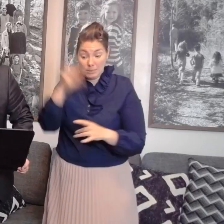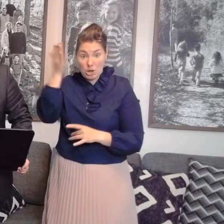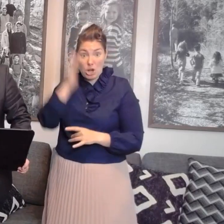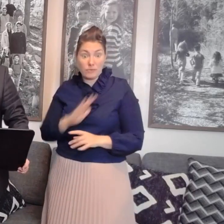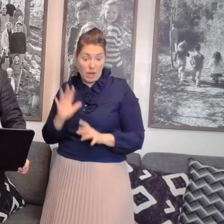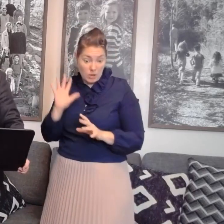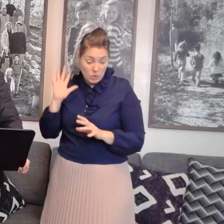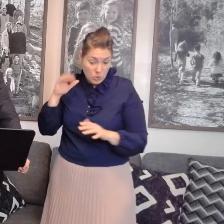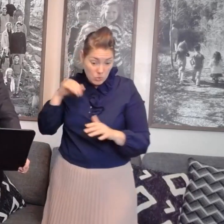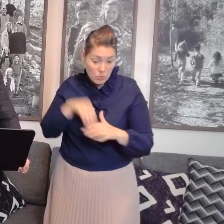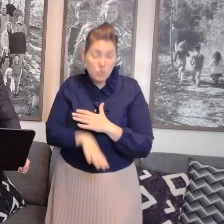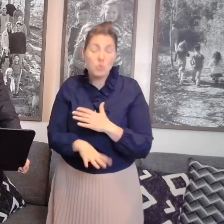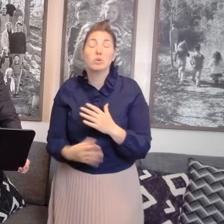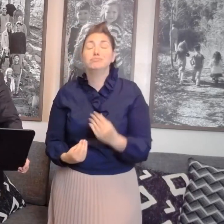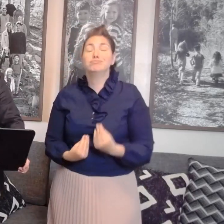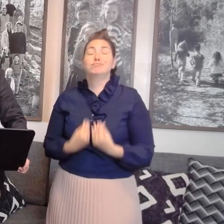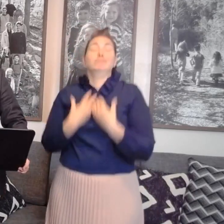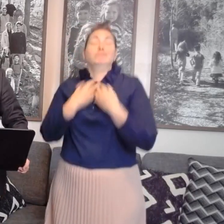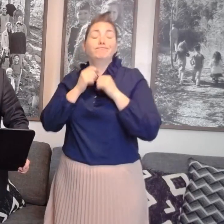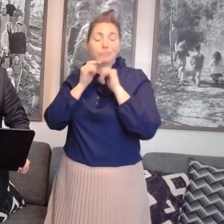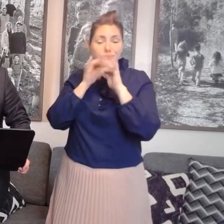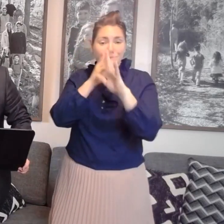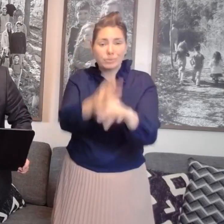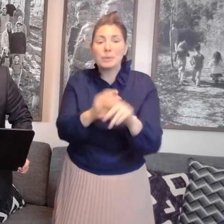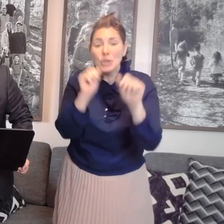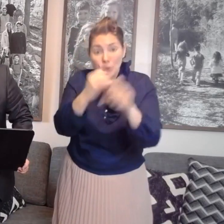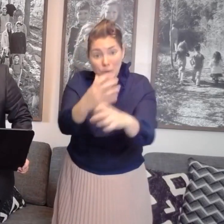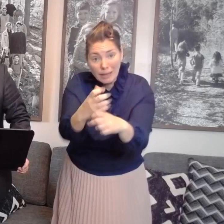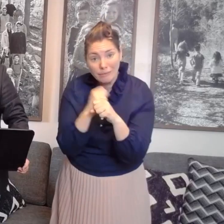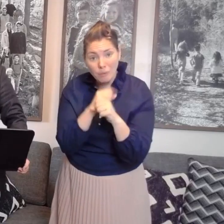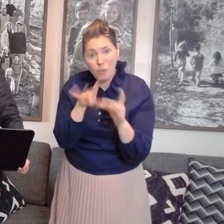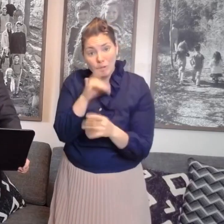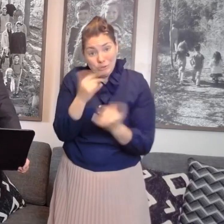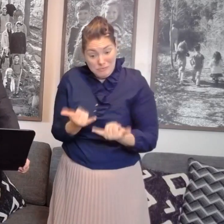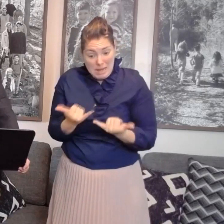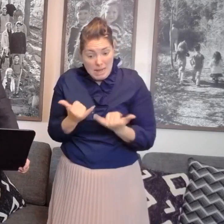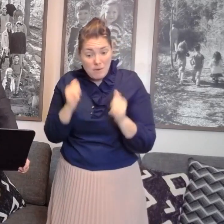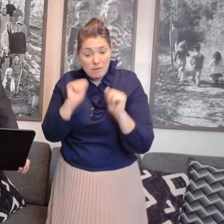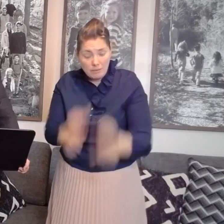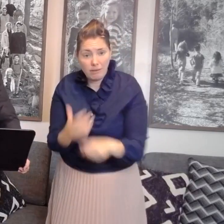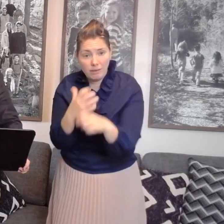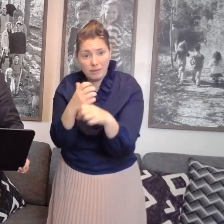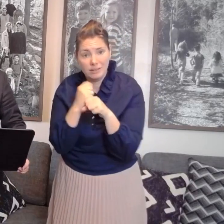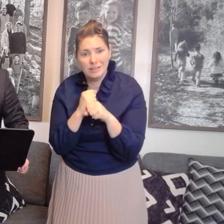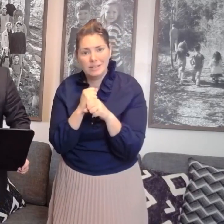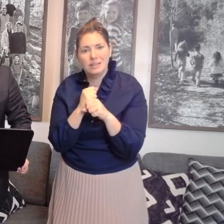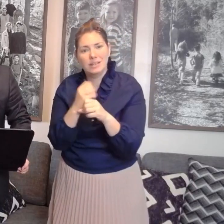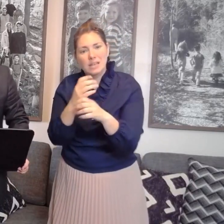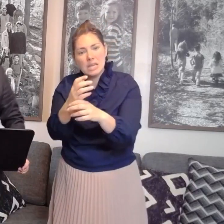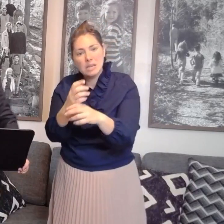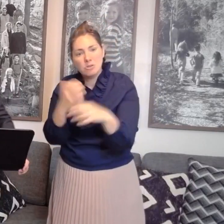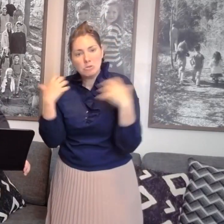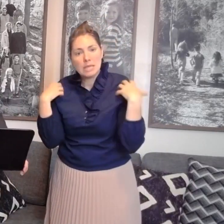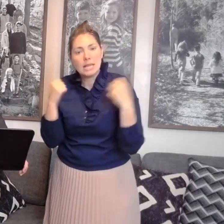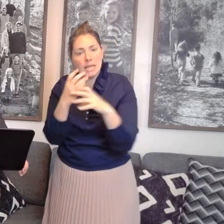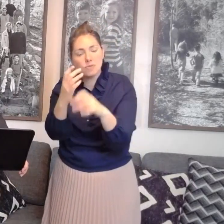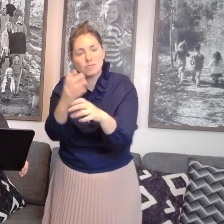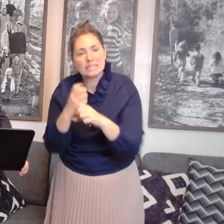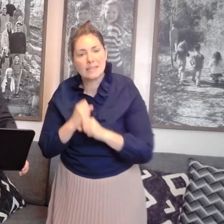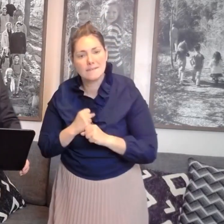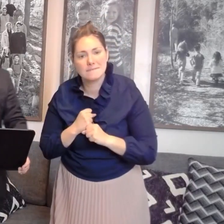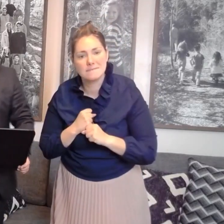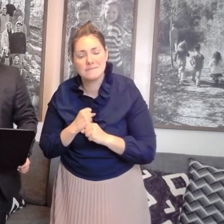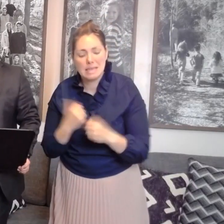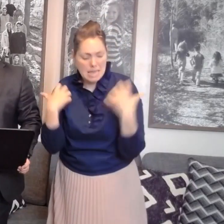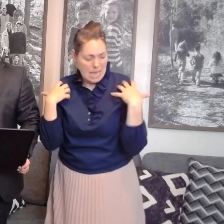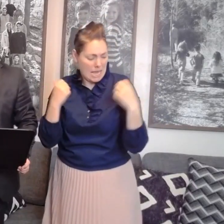the utterance. Come on. You can receive the Holy Ghost right now. Receive your healing. Receive